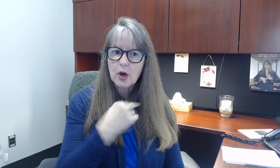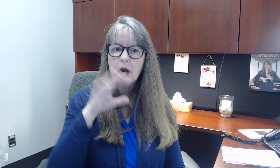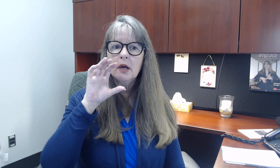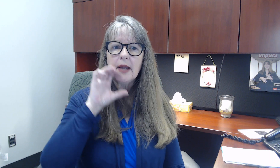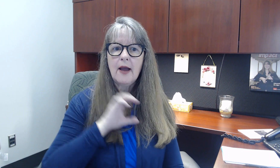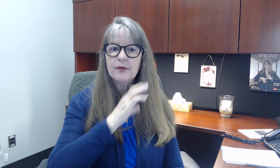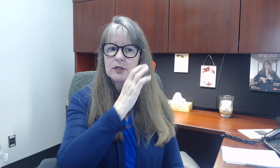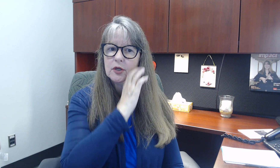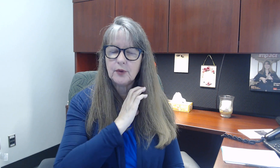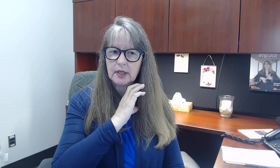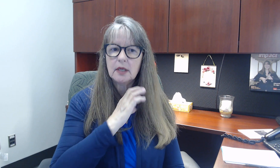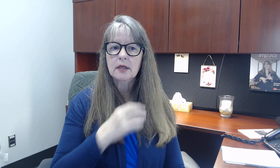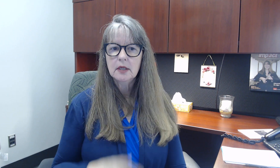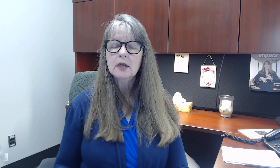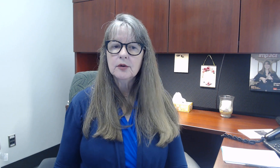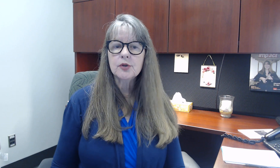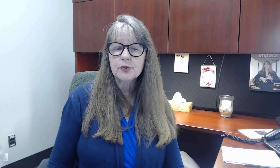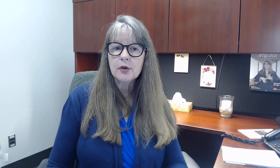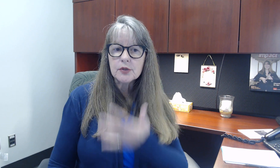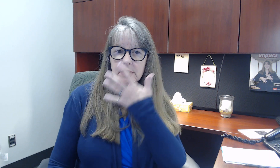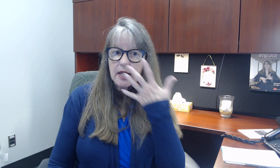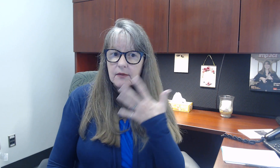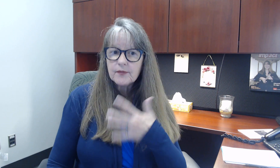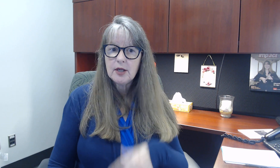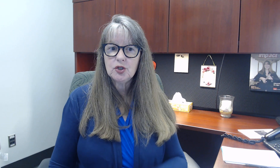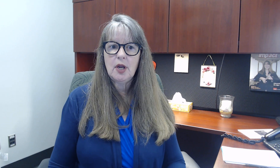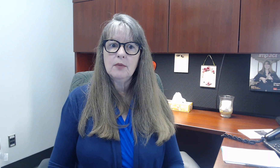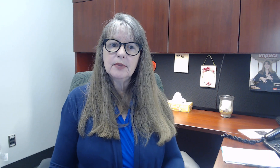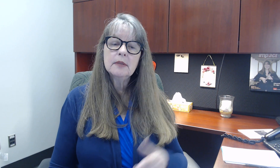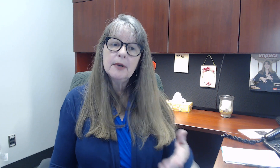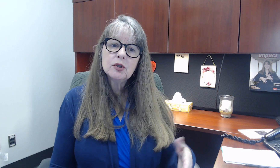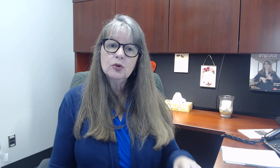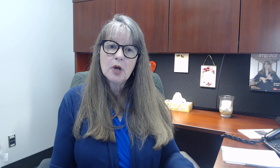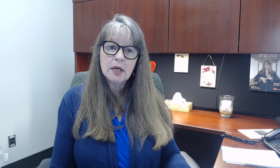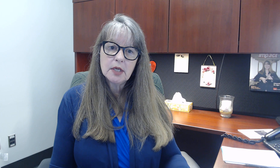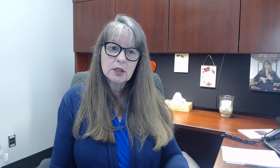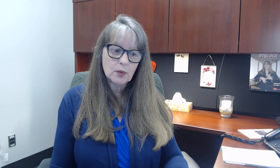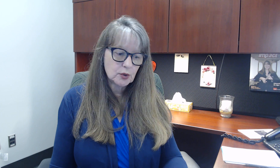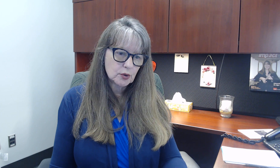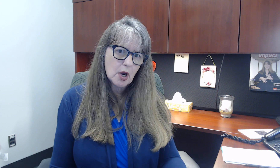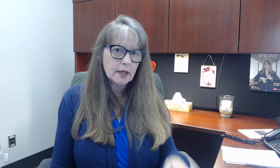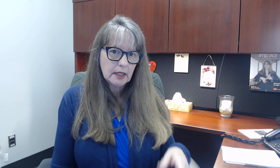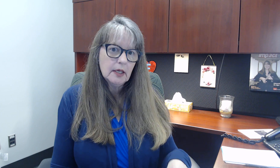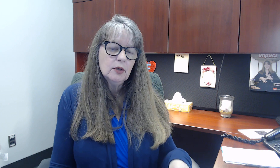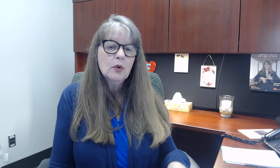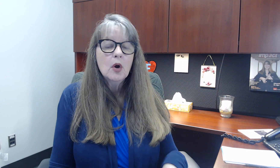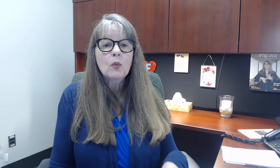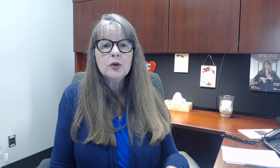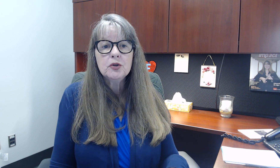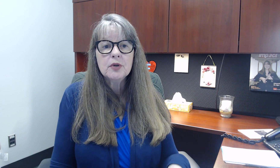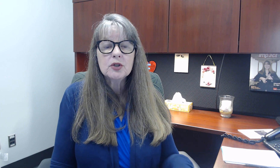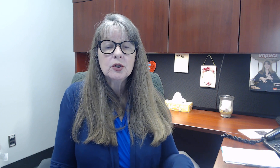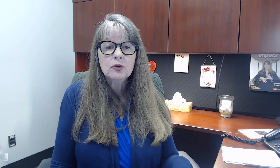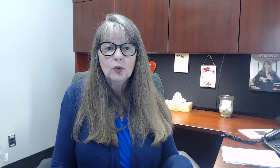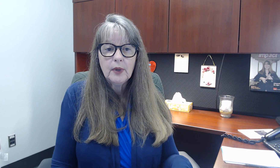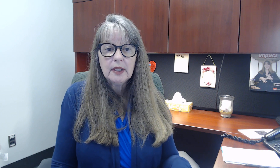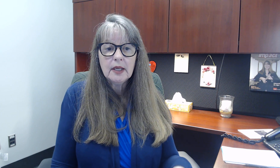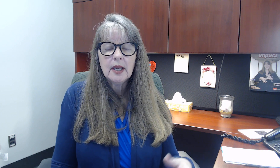restaurant, cafeteria. So it's on the same base shape. It depends on your context to what you're talking. And once you get to doing it